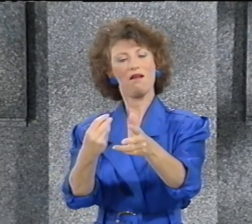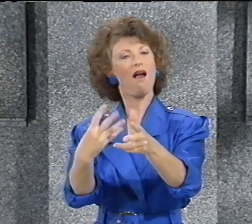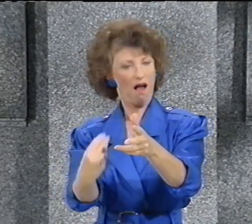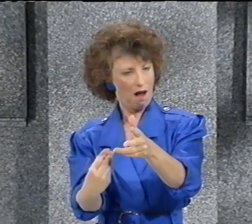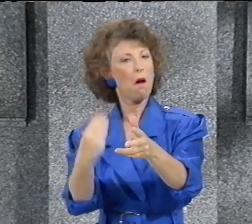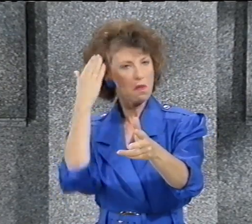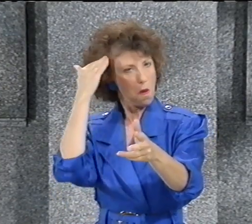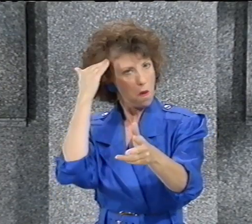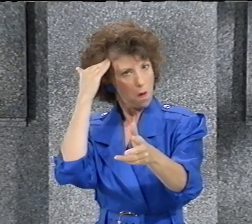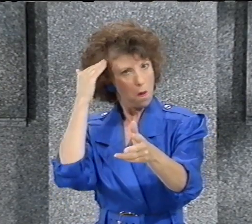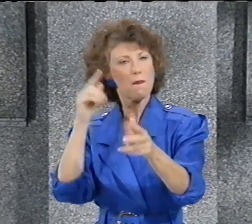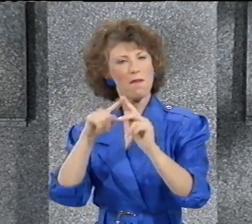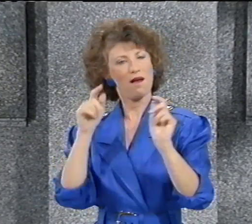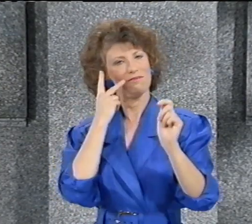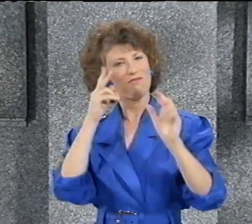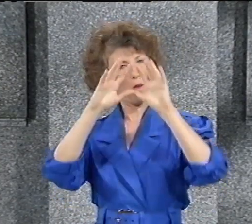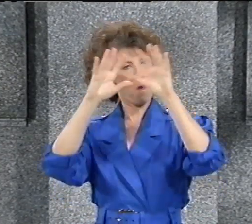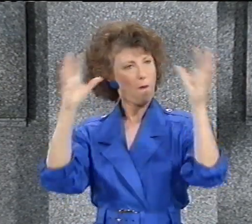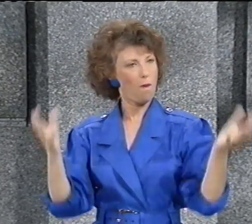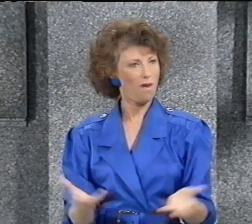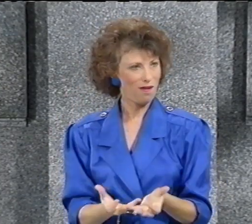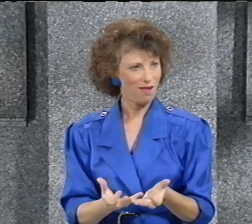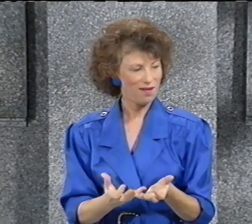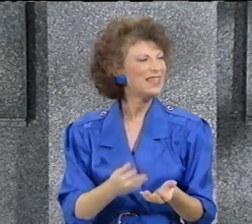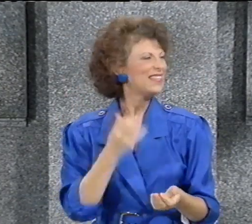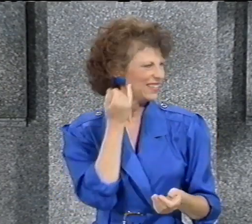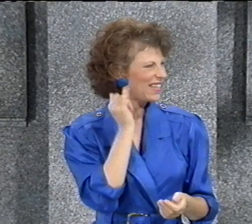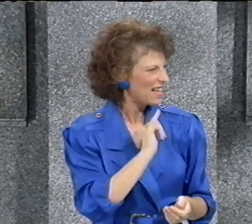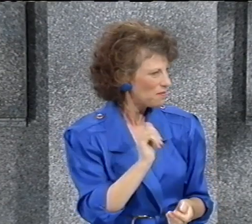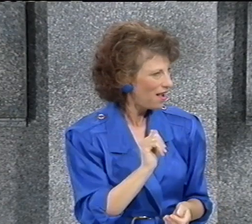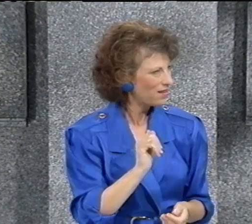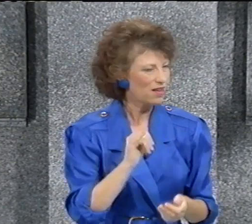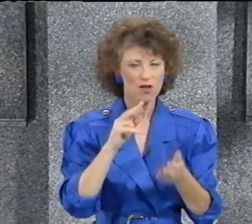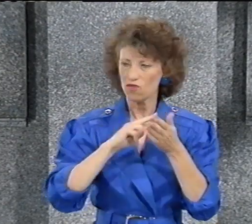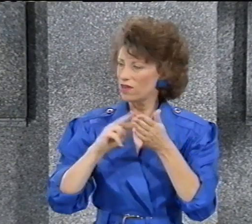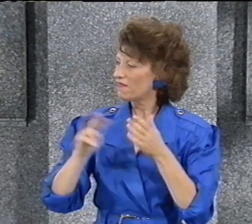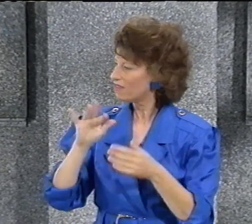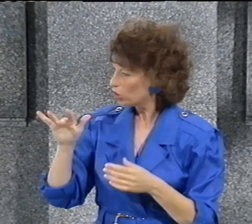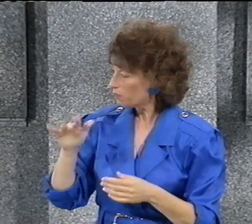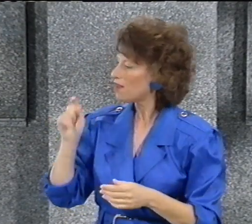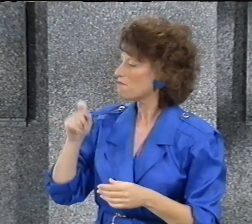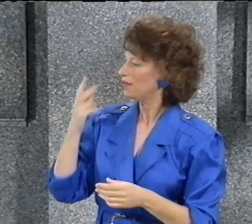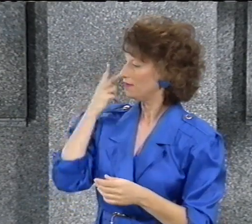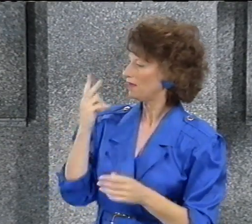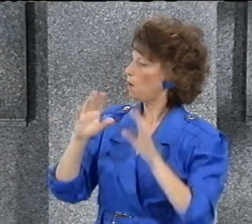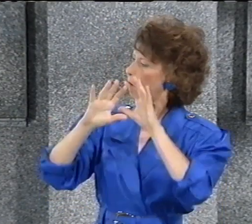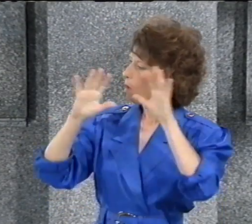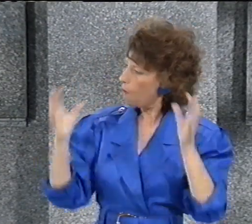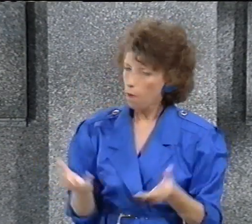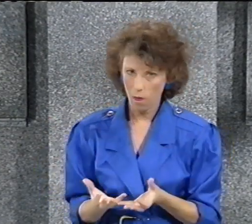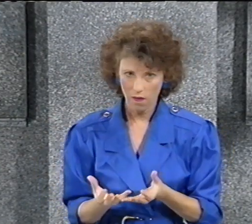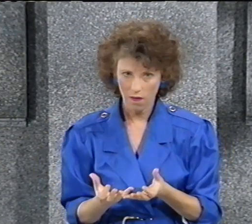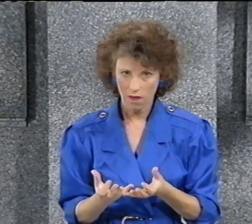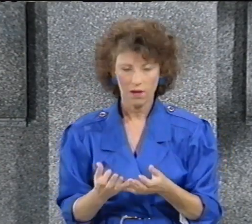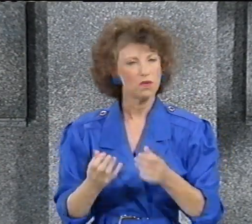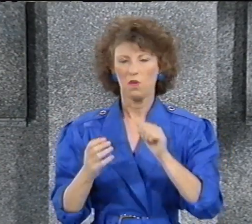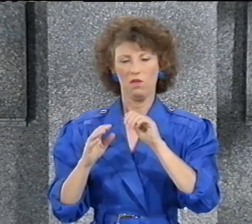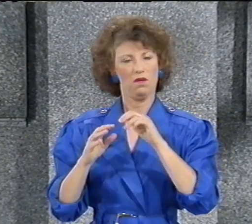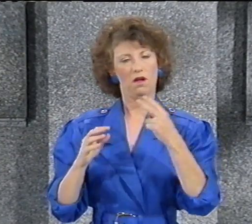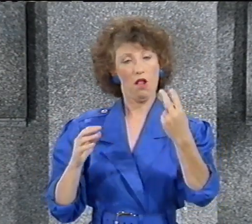You see that while simultaneously looking at the whole picture in front of you. The same thing happens when reading